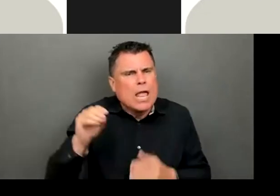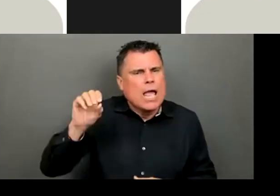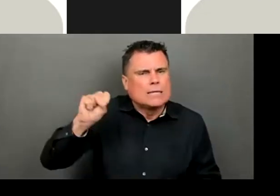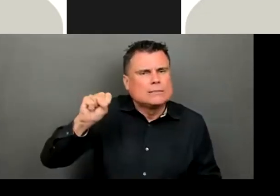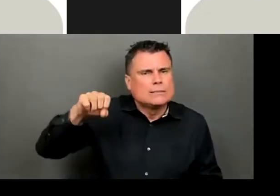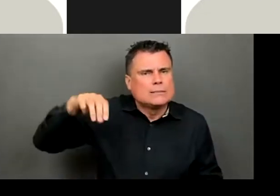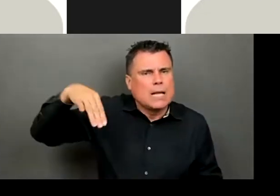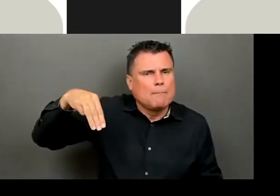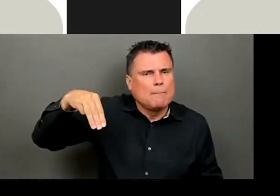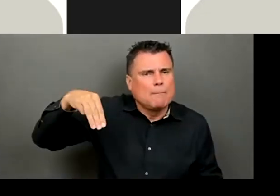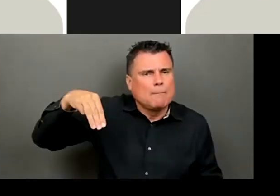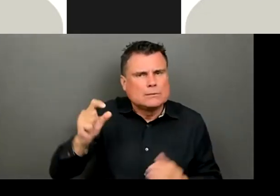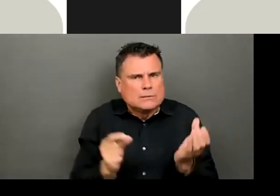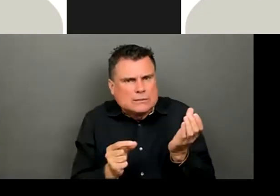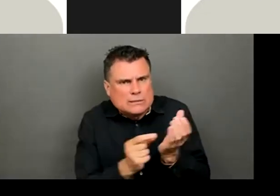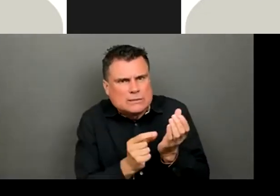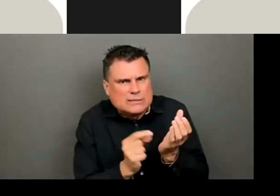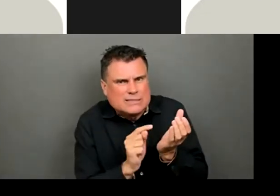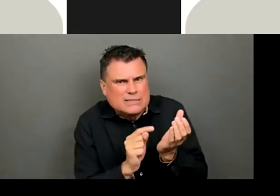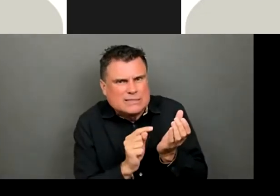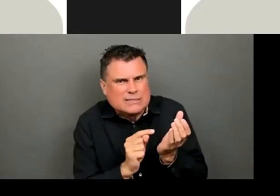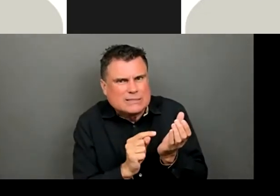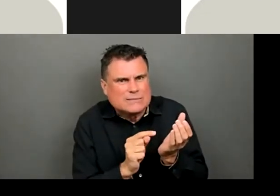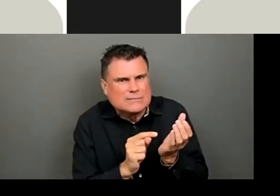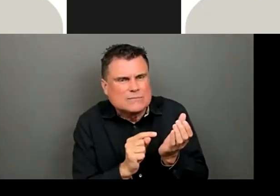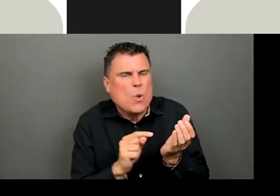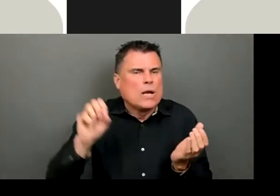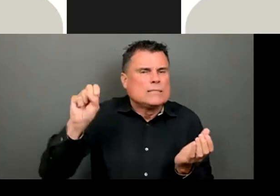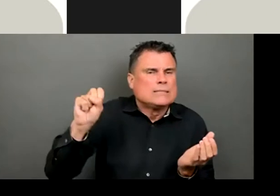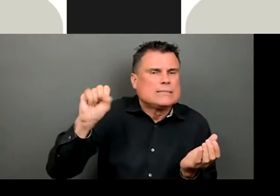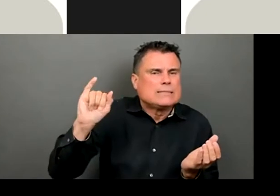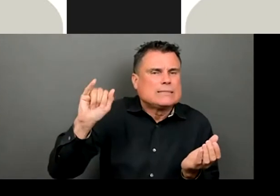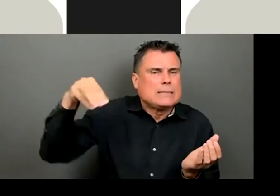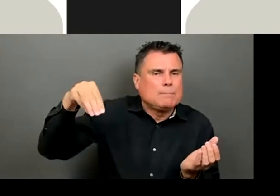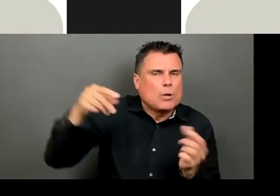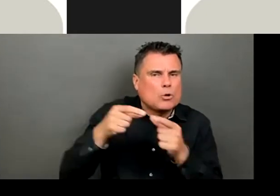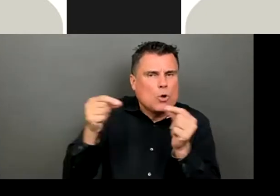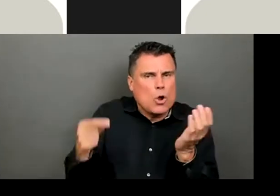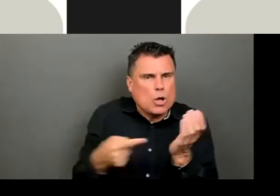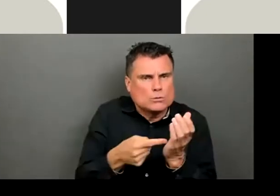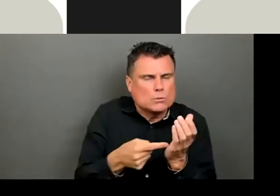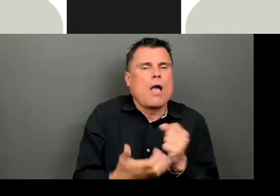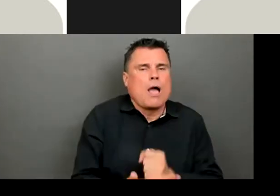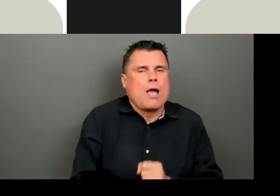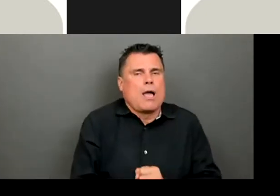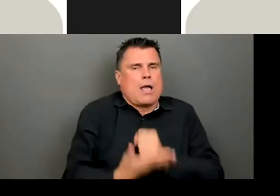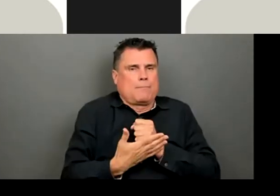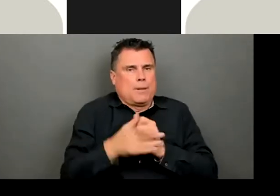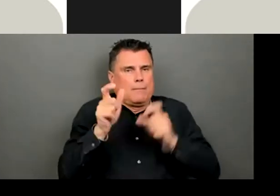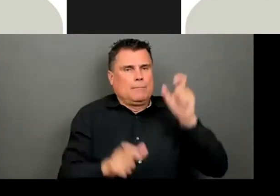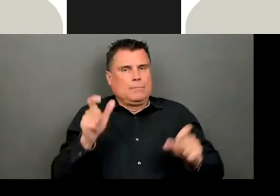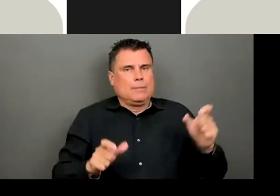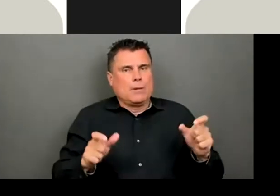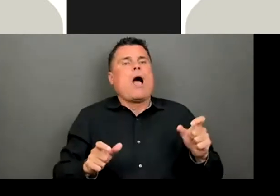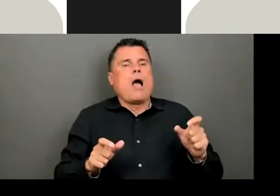the emergency alerts, early alerts, and provide him the guidance to him and the